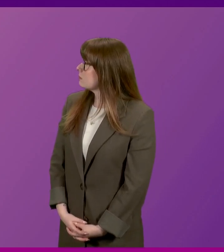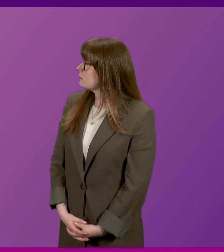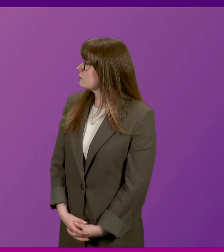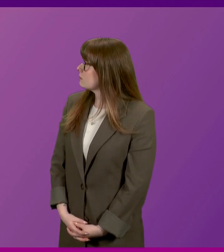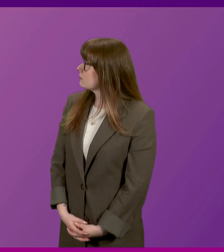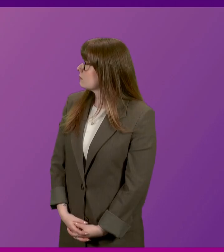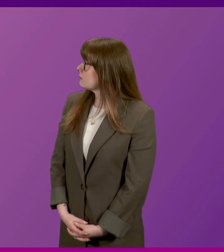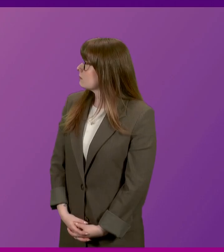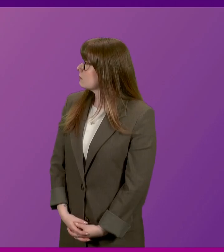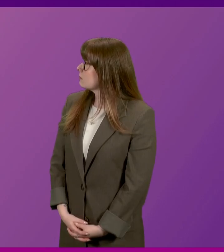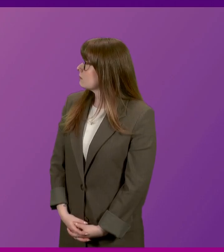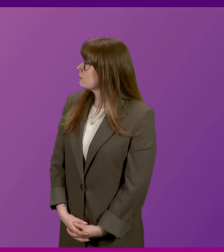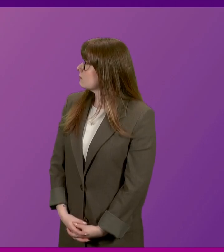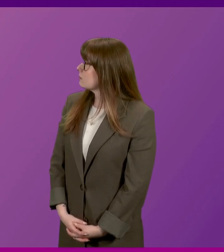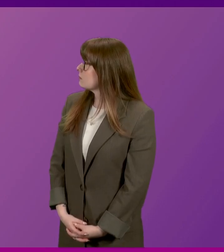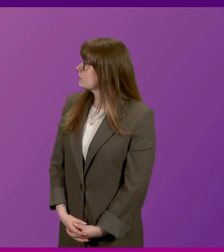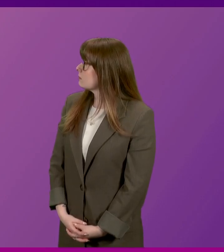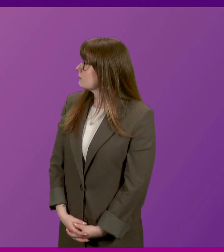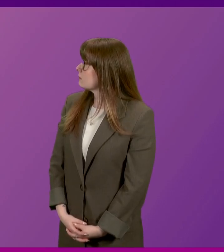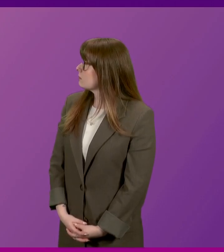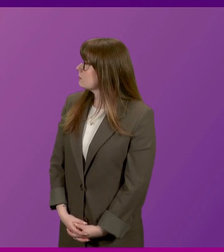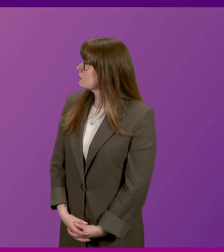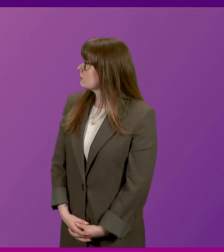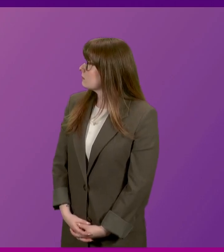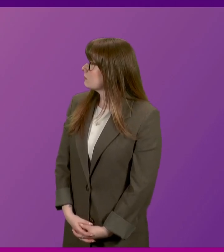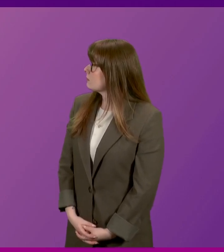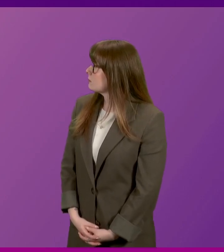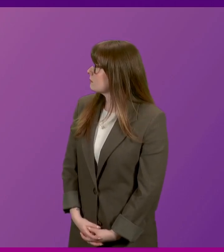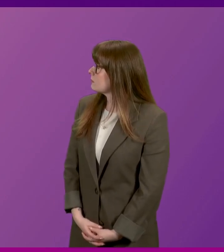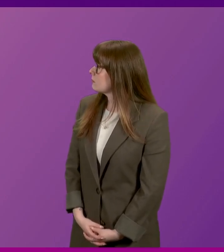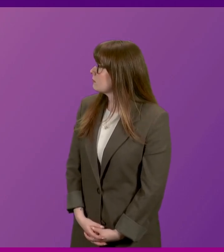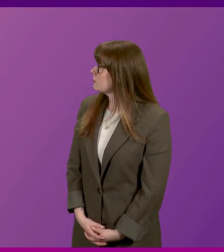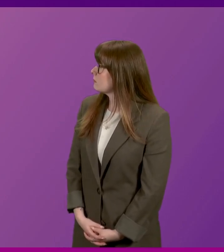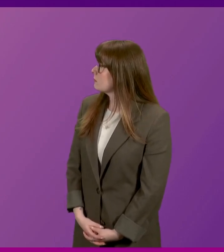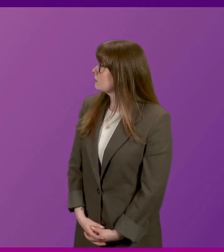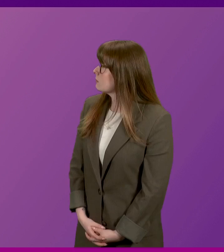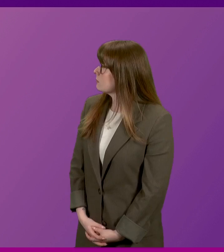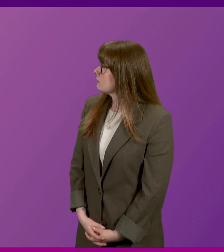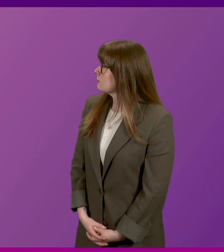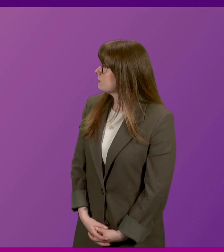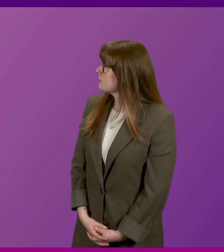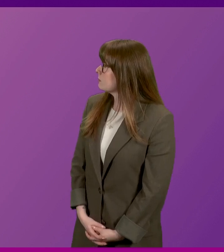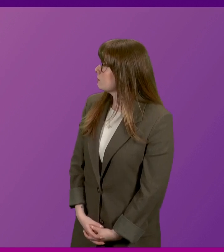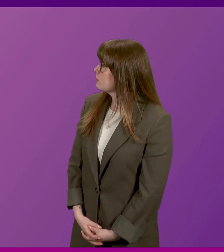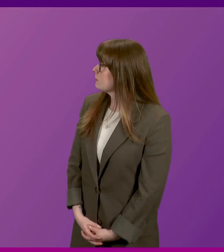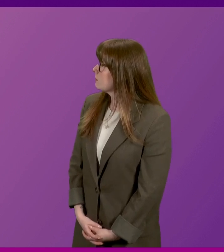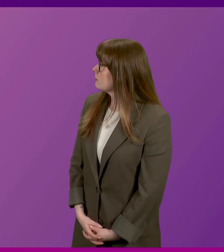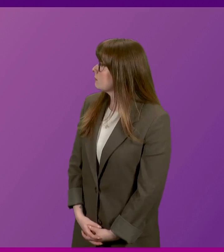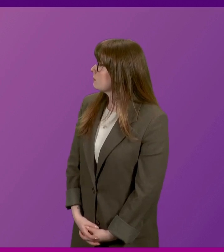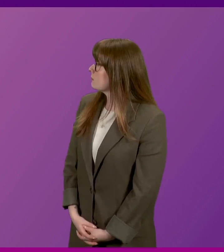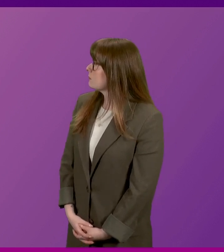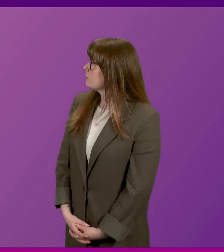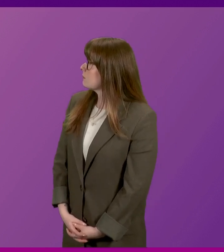in the social service, domestic abuse service, hospitals, nurses, psychology wards, people who are